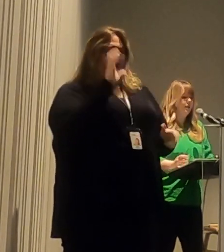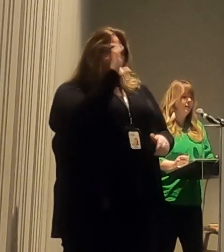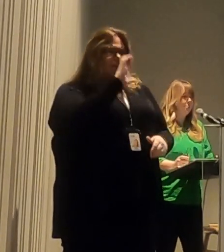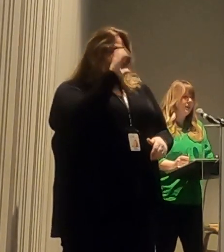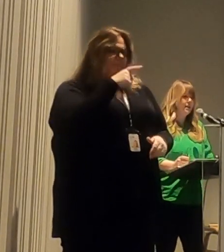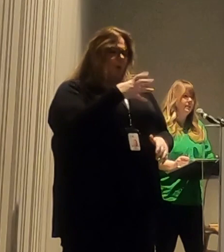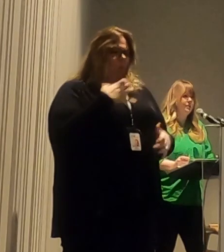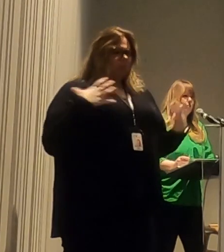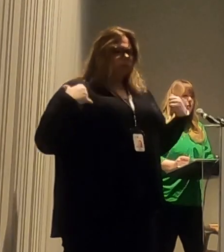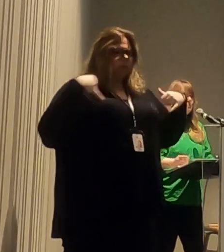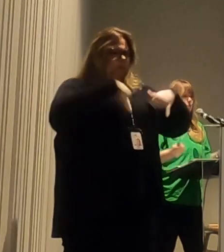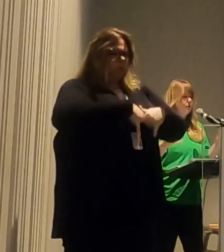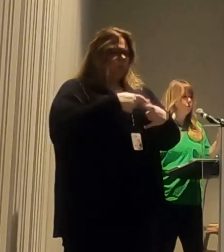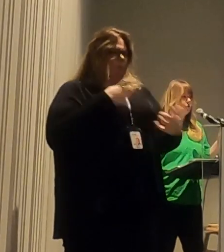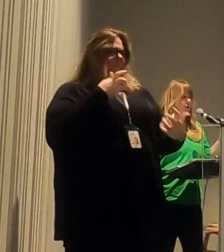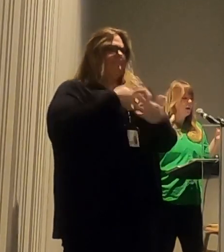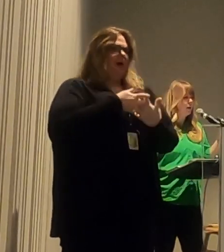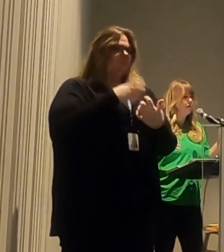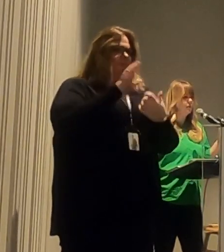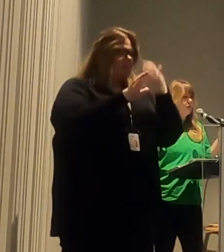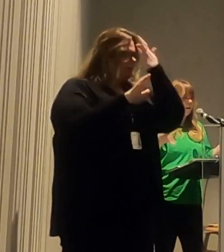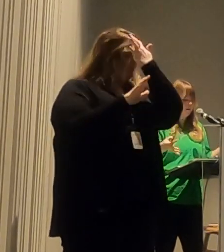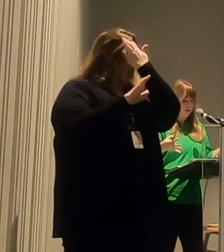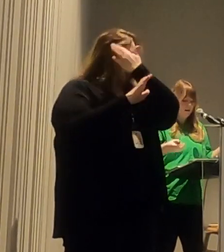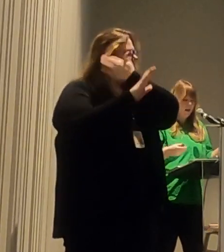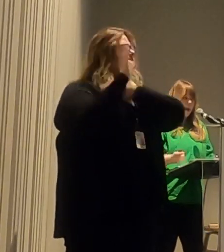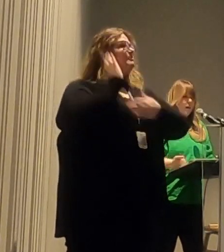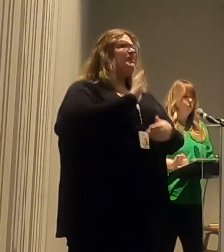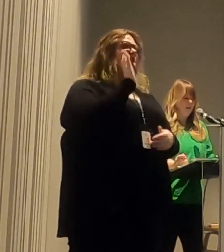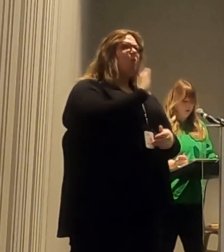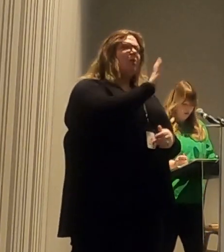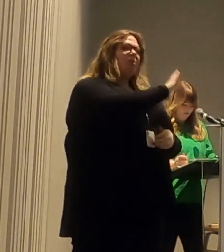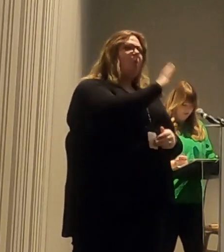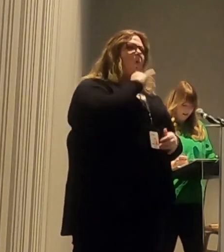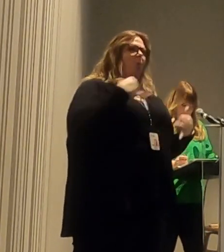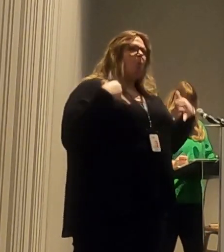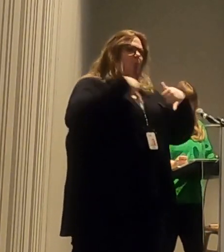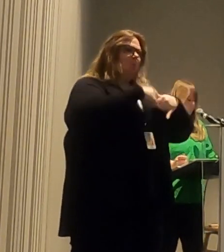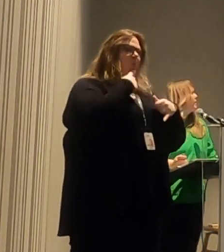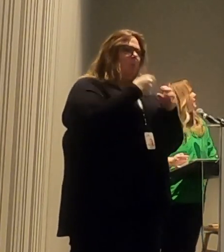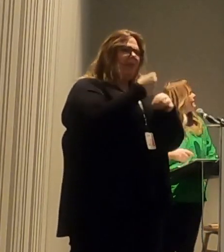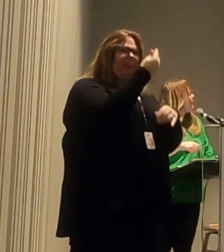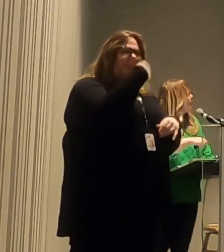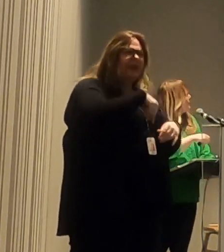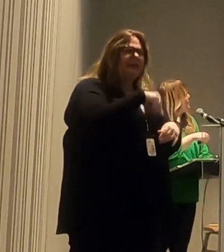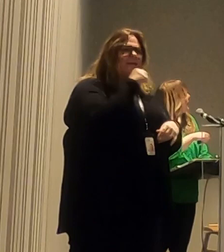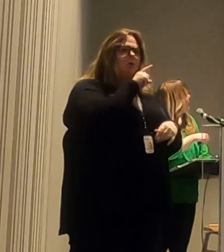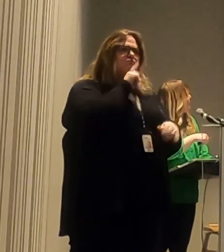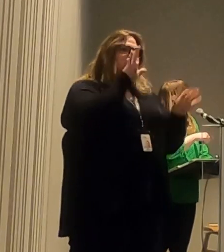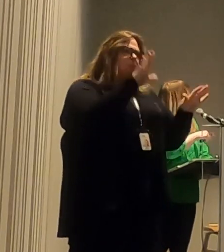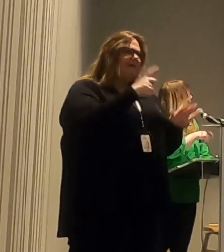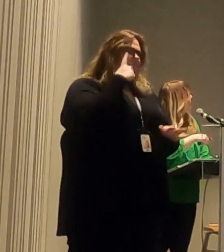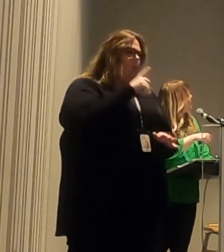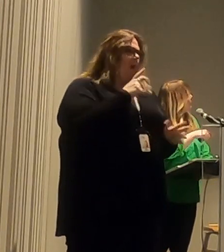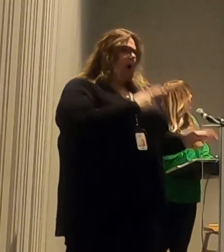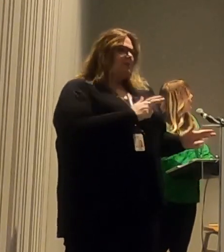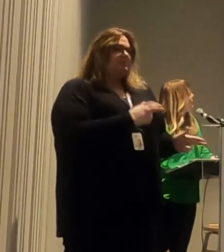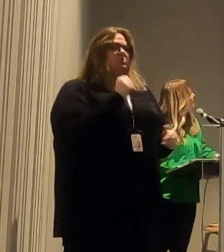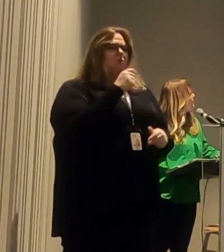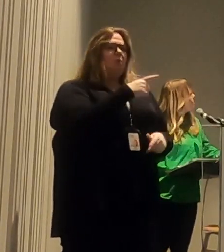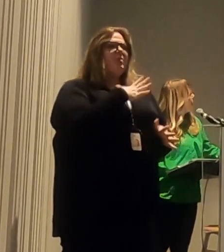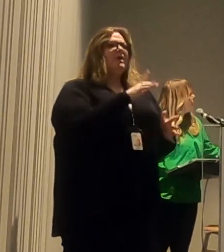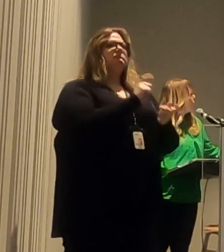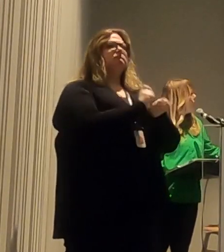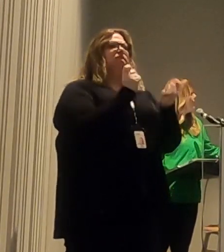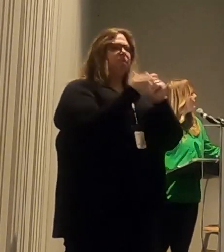that. And the Qing Dynasty robes were cut thinner and were not great for this. So what they did is they extended the fit